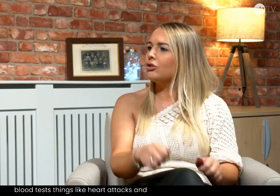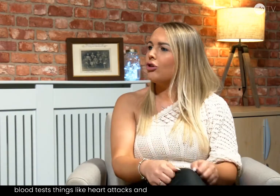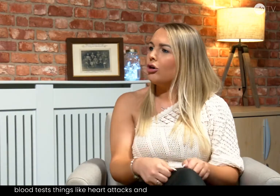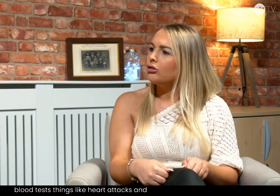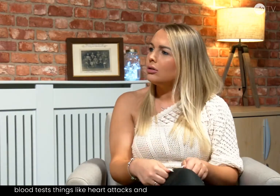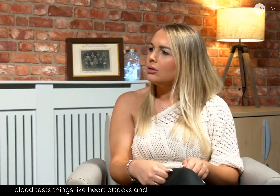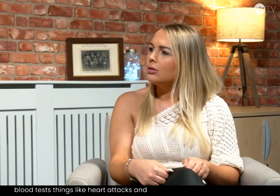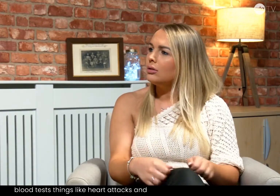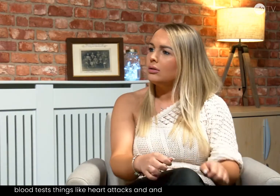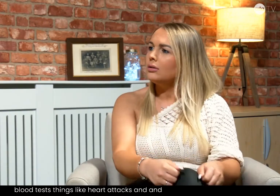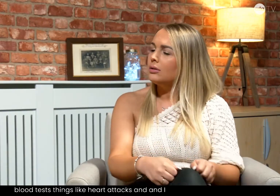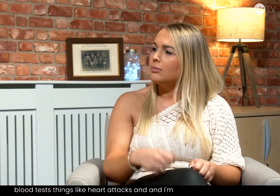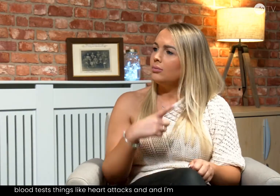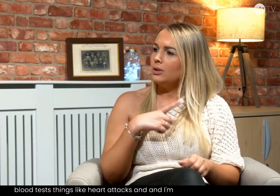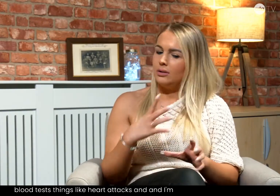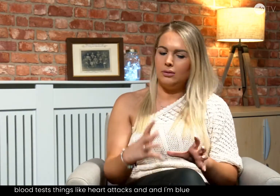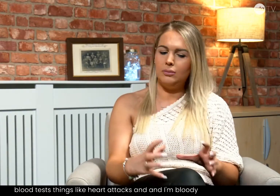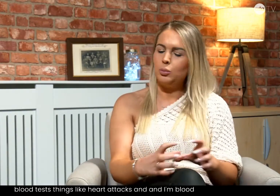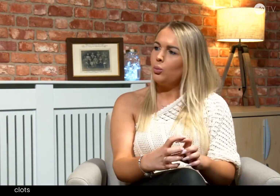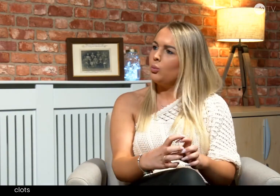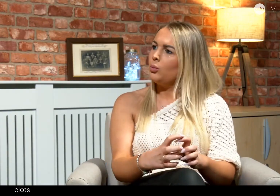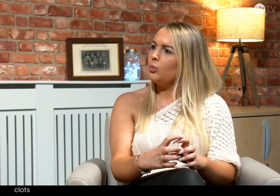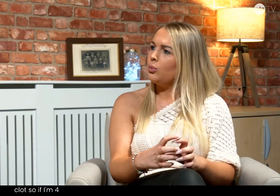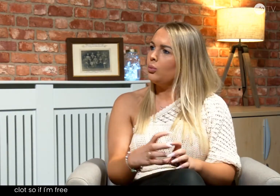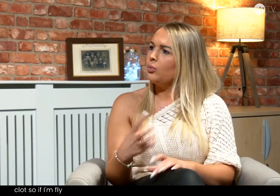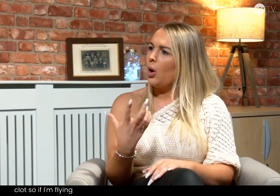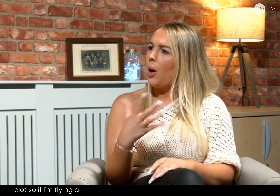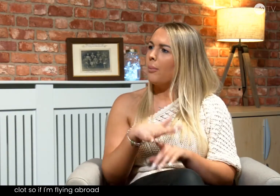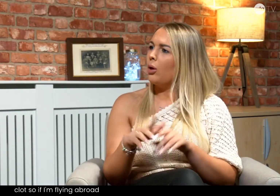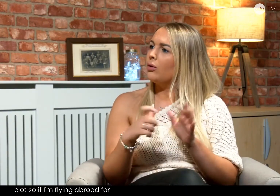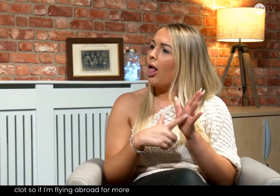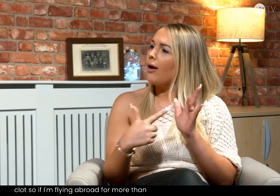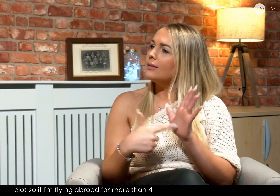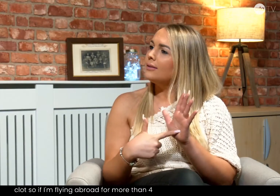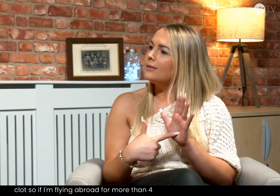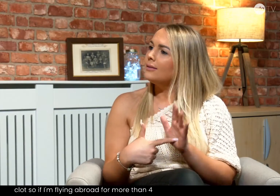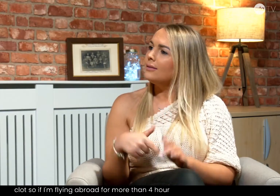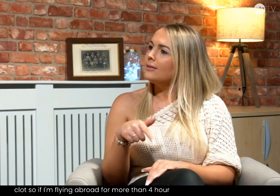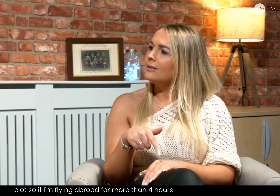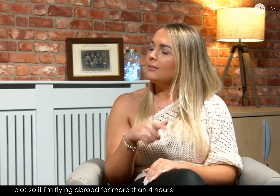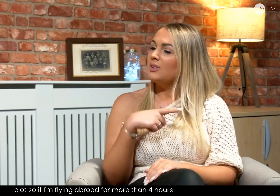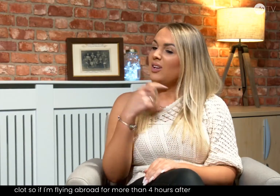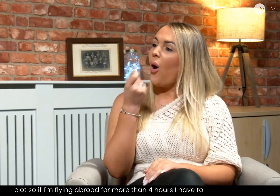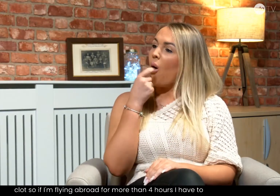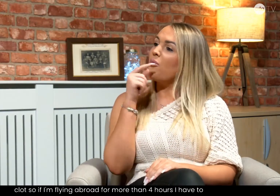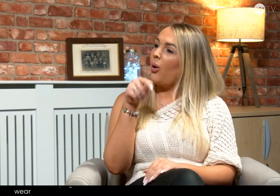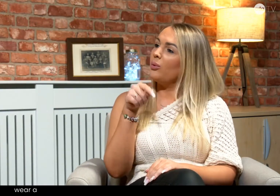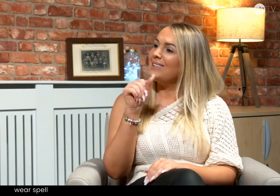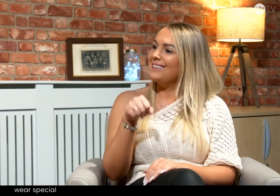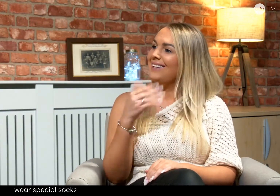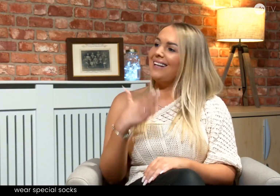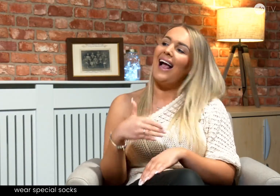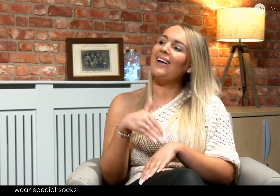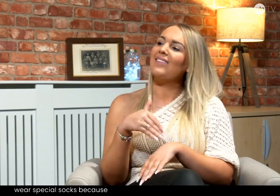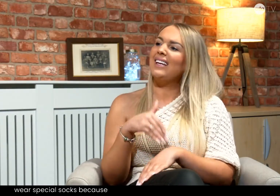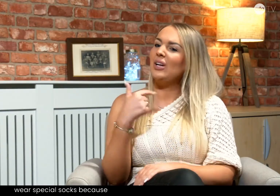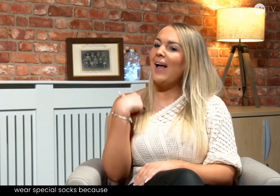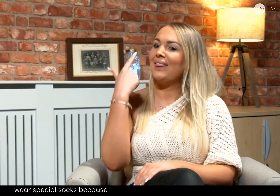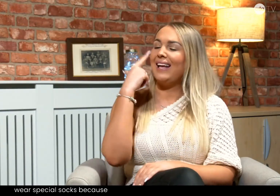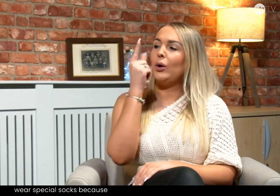and blood clots. So if I'm flying abroad for more than 4 hours, I have to wear special socks because the risk of having